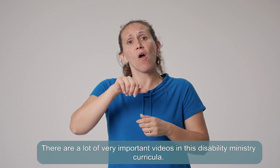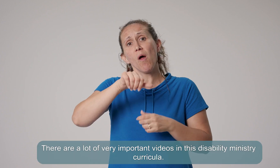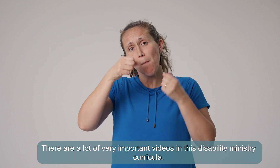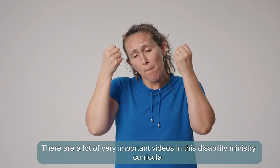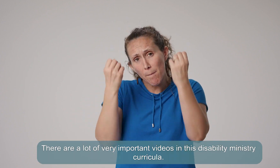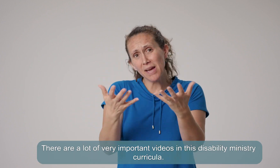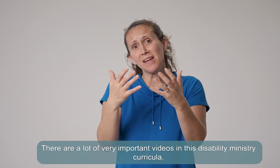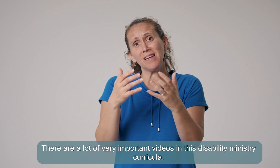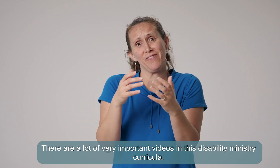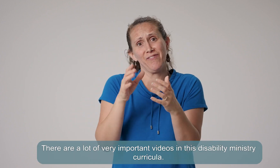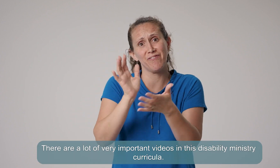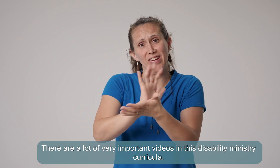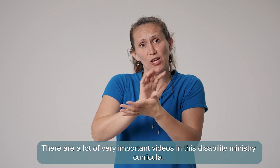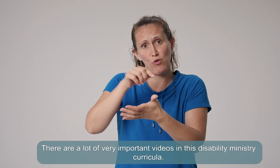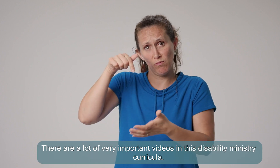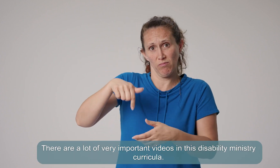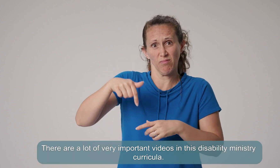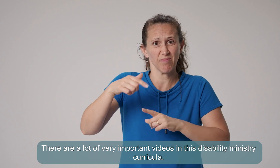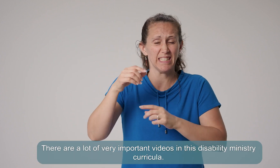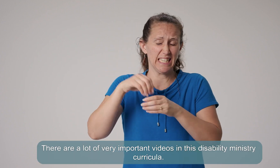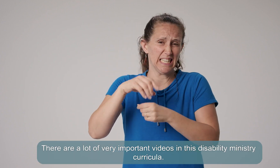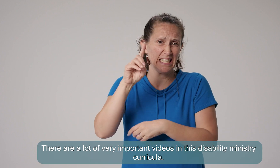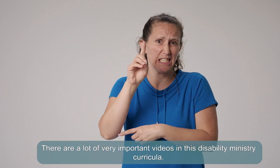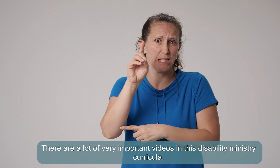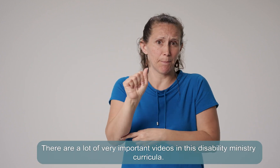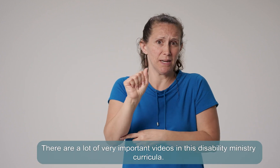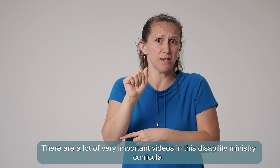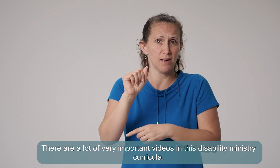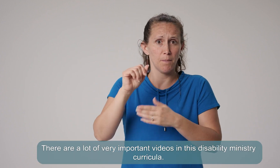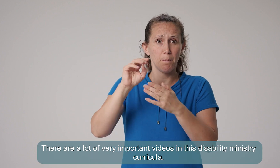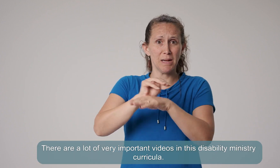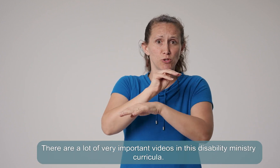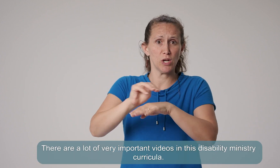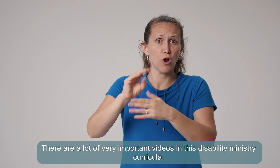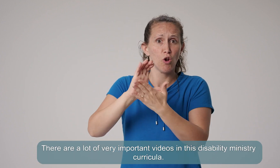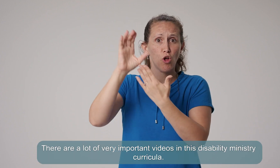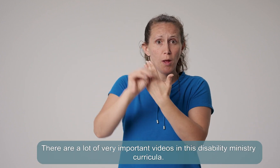There are a lot of very important videos in this disability ministry curricula,